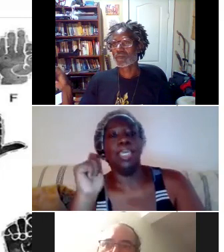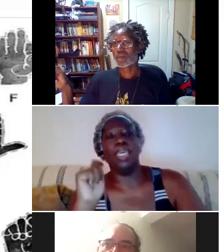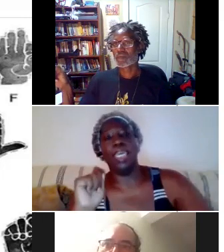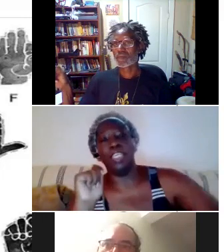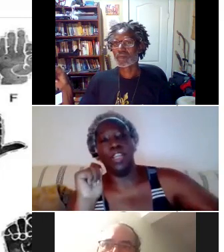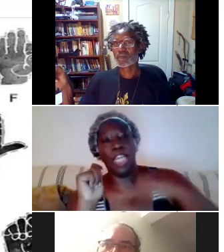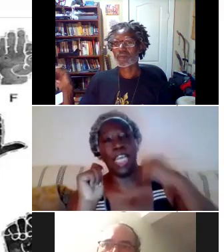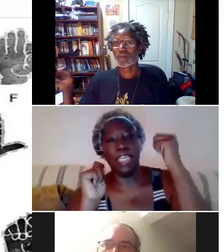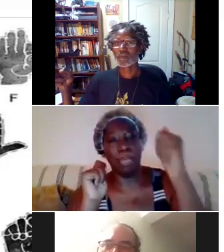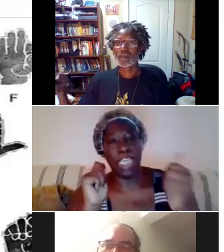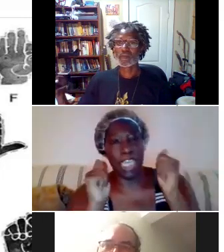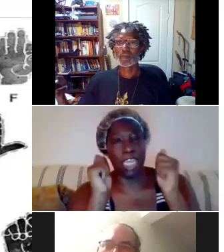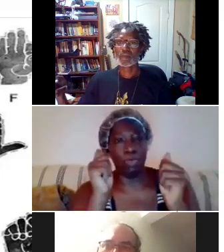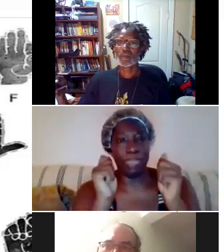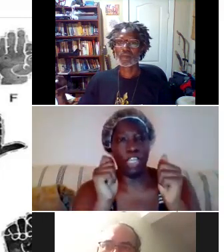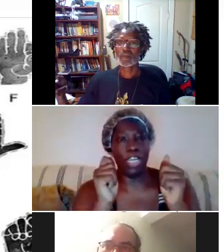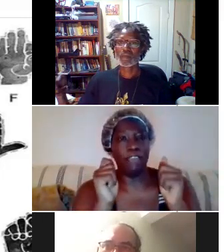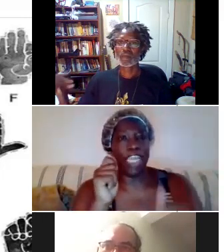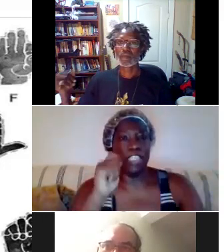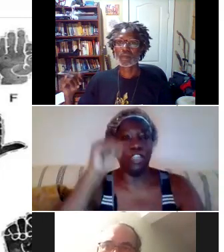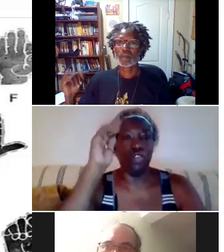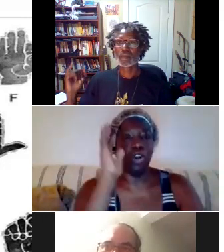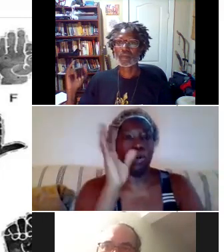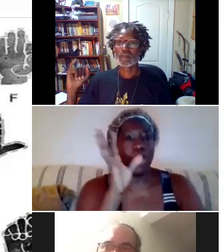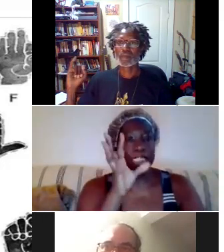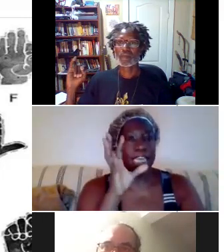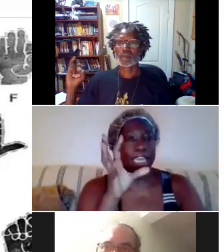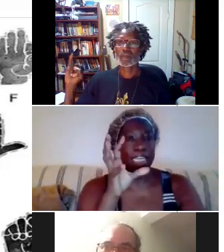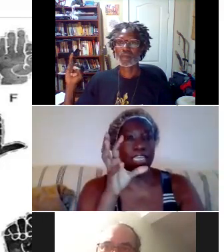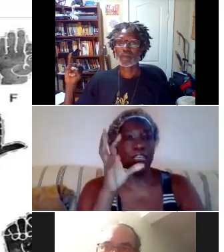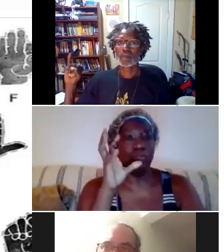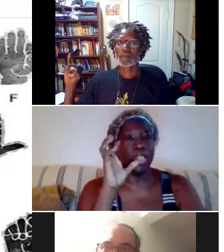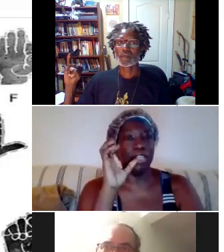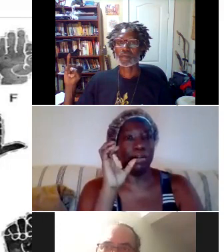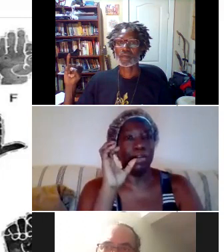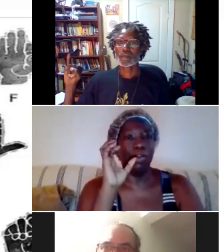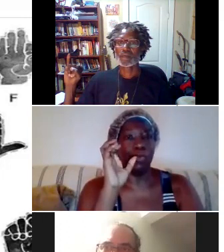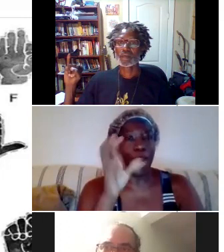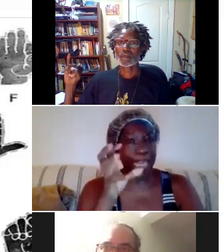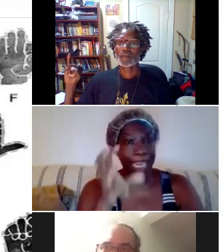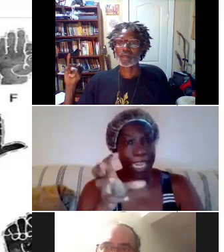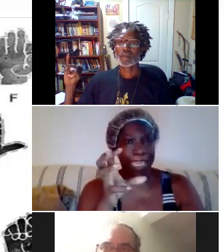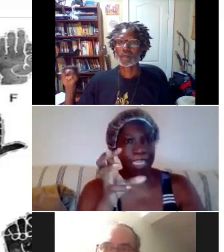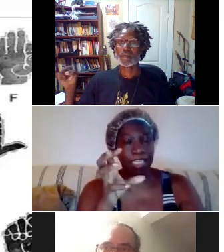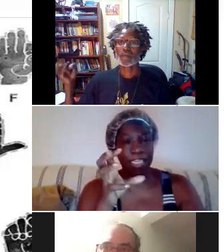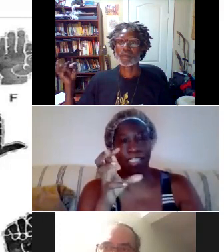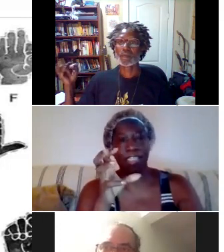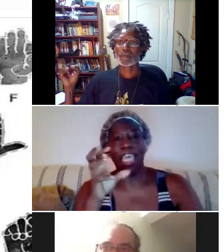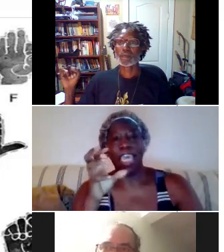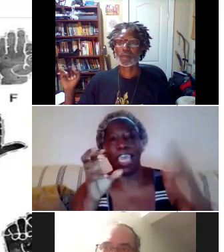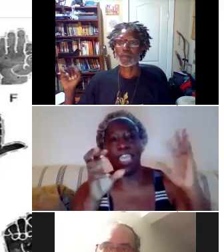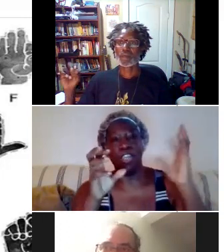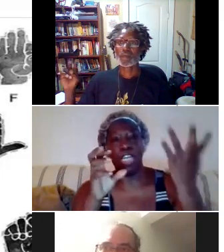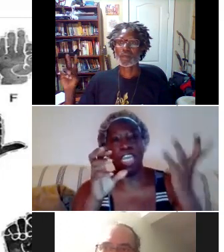Okay. And your non-dominant hand would be your left hand. So you always sign with your right hand.